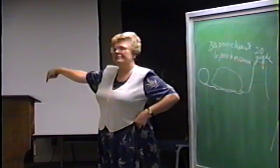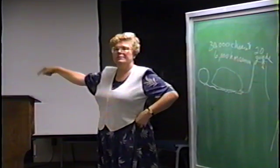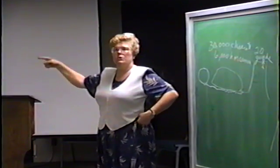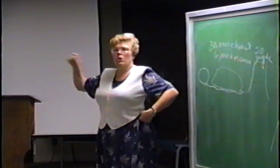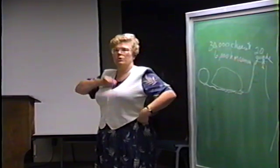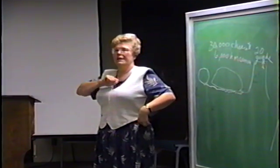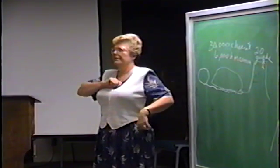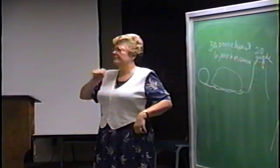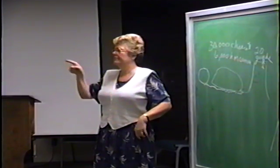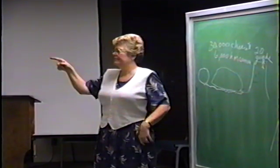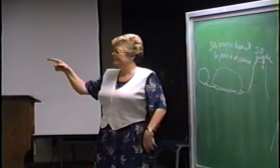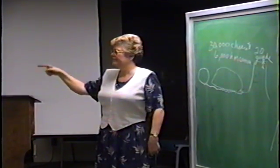Tony.